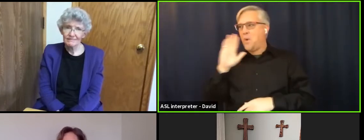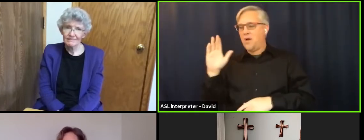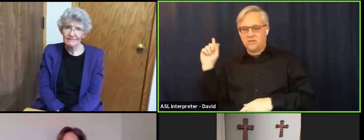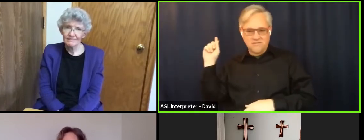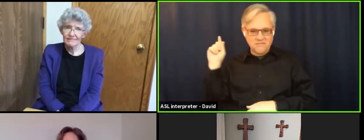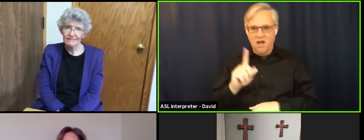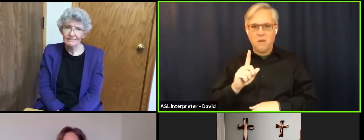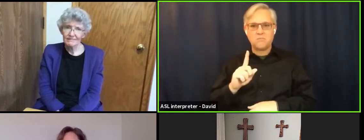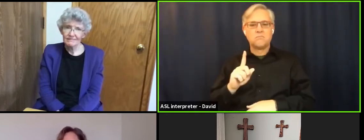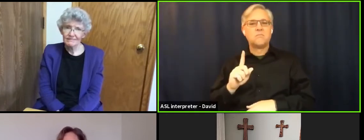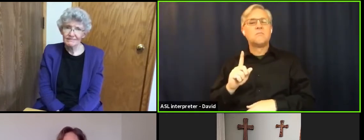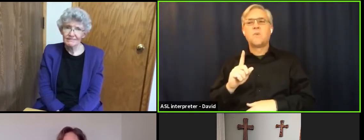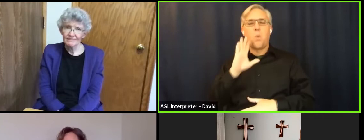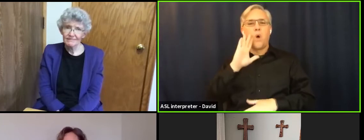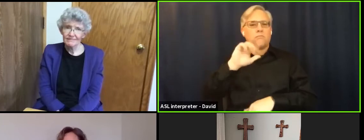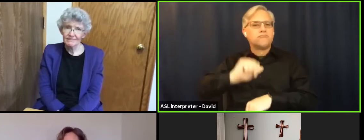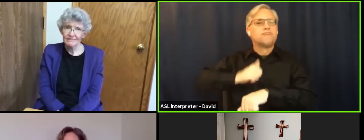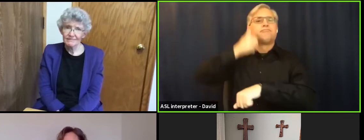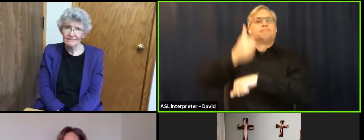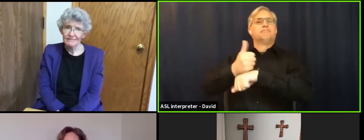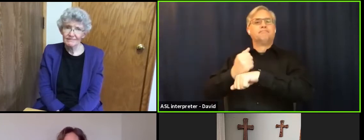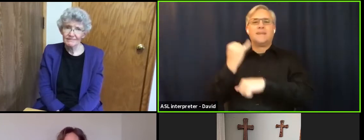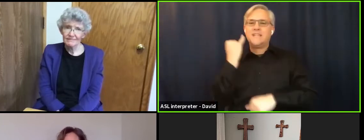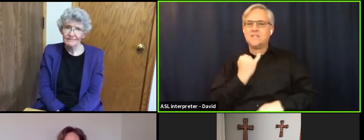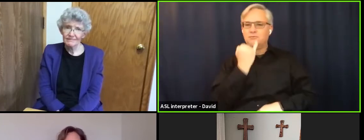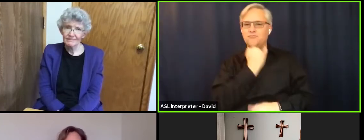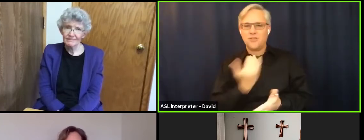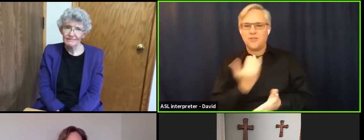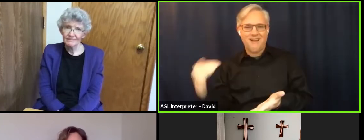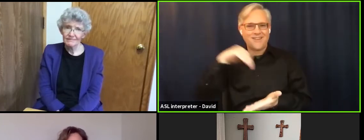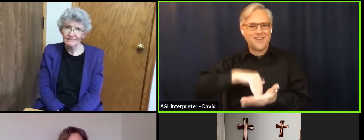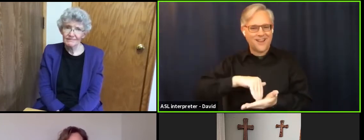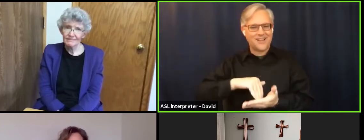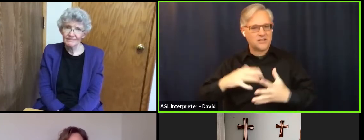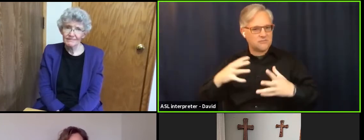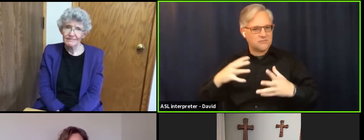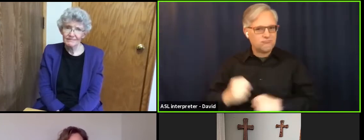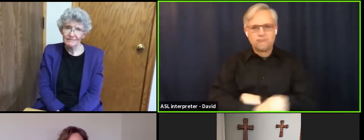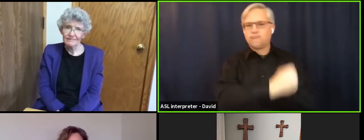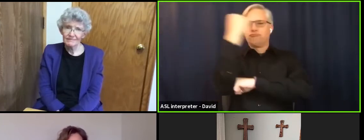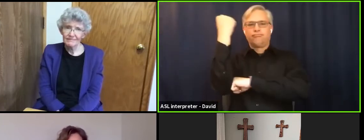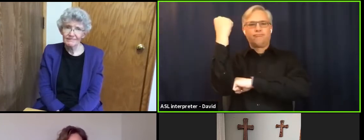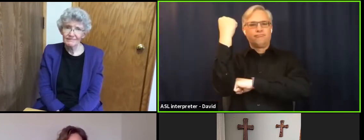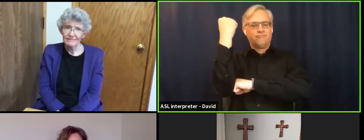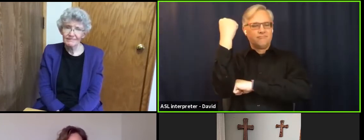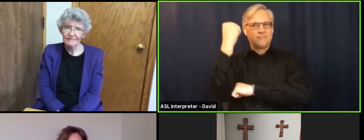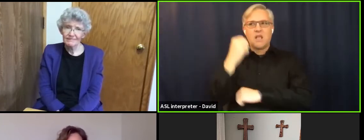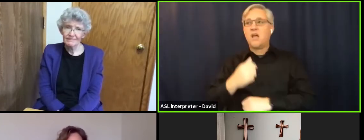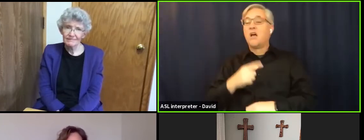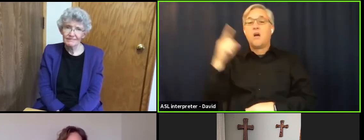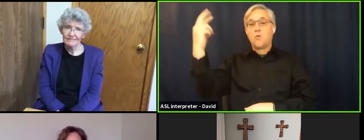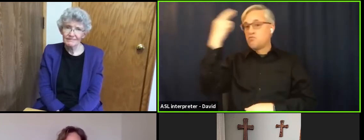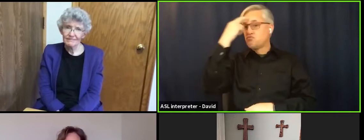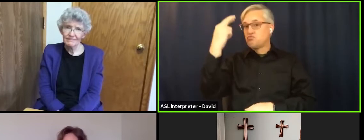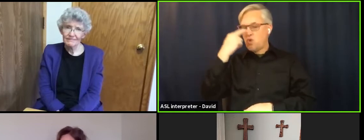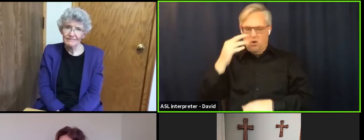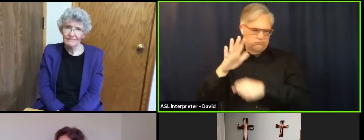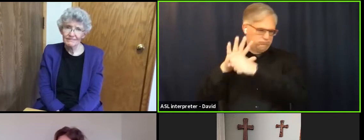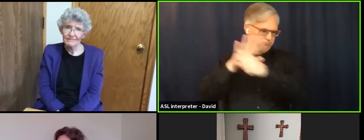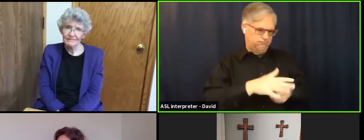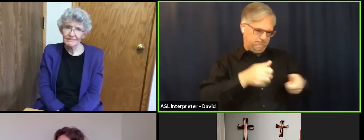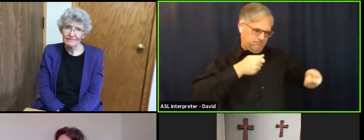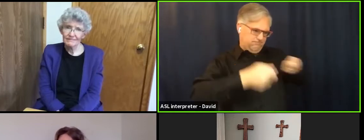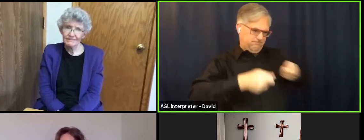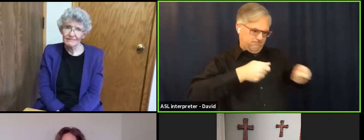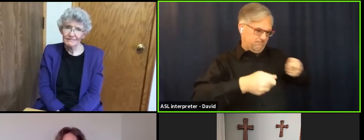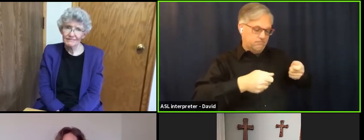that Israel then would reject Roman oppression, and that